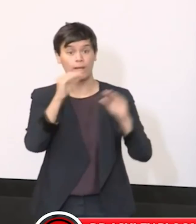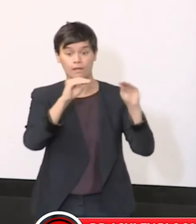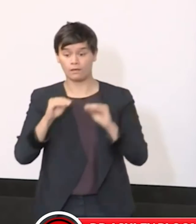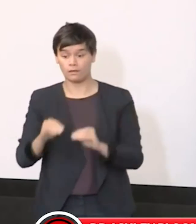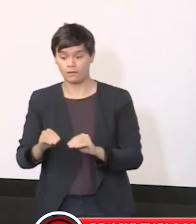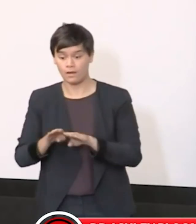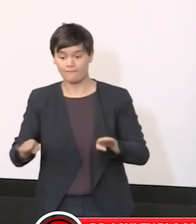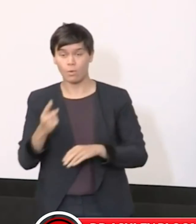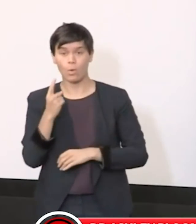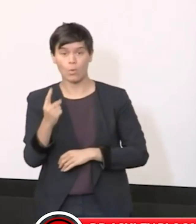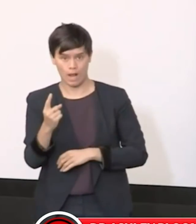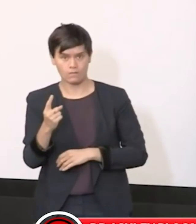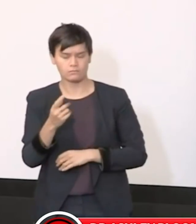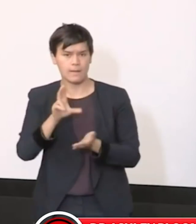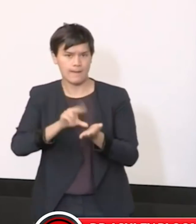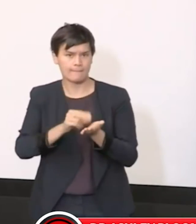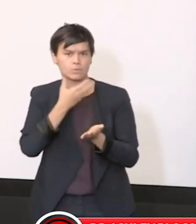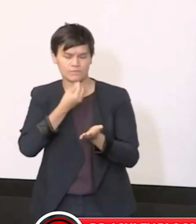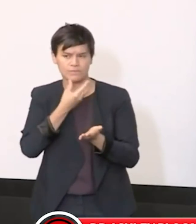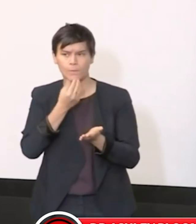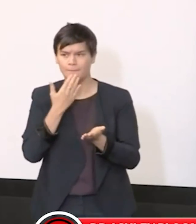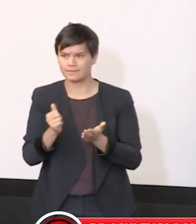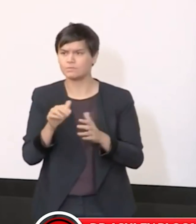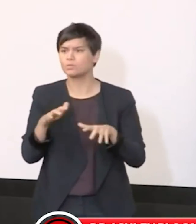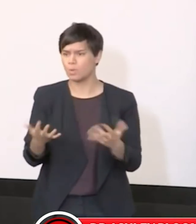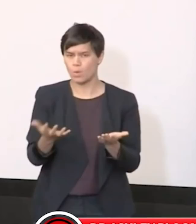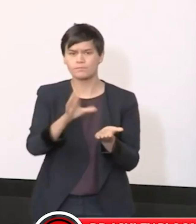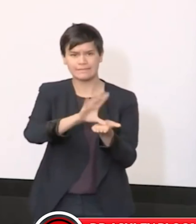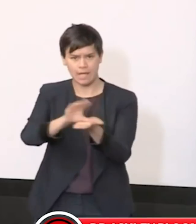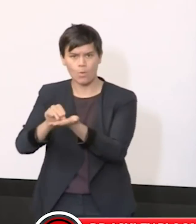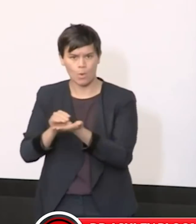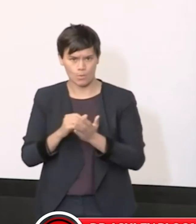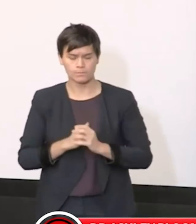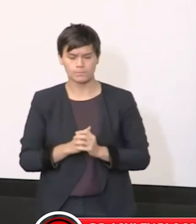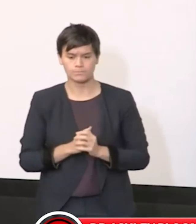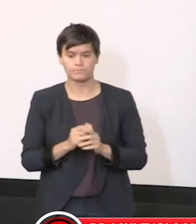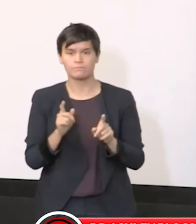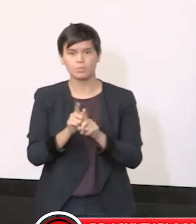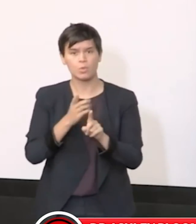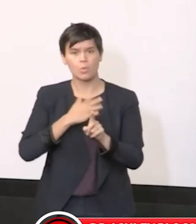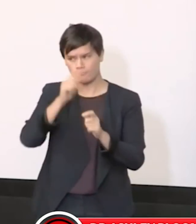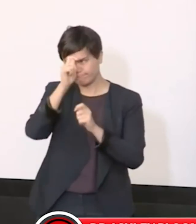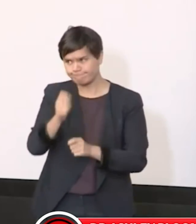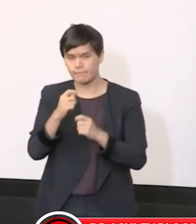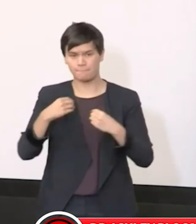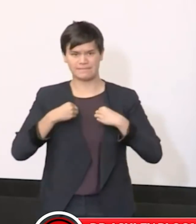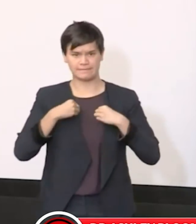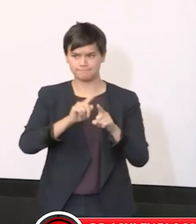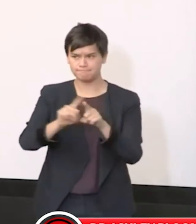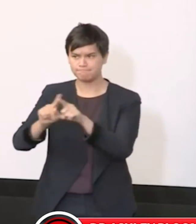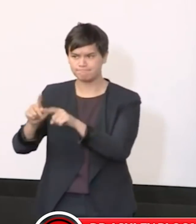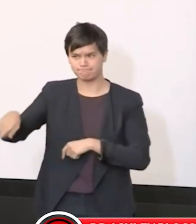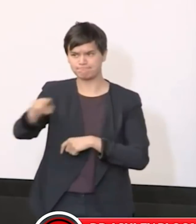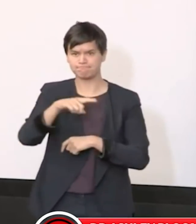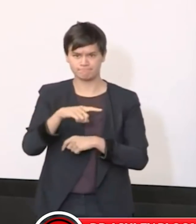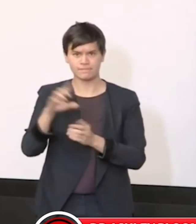1. I also want to acknowledge again the work being done by businesses to register for and download the